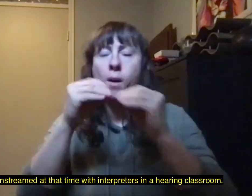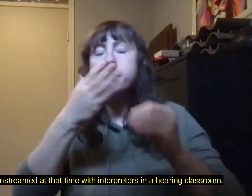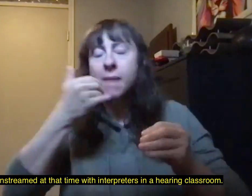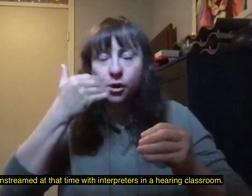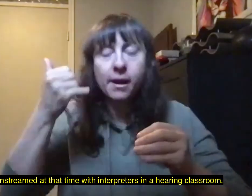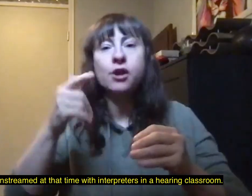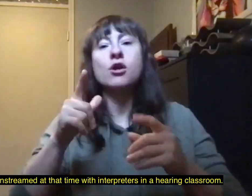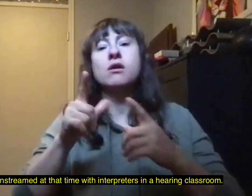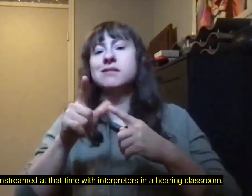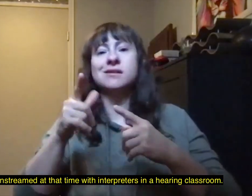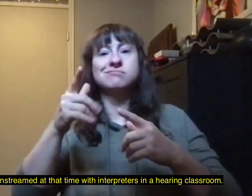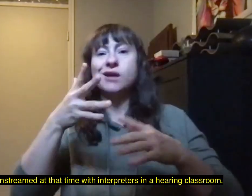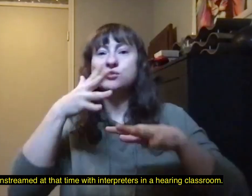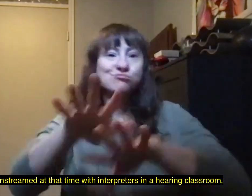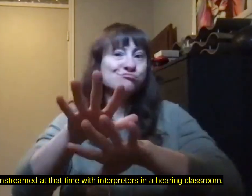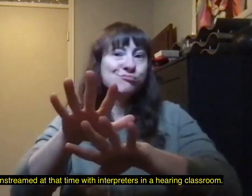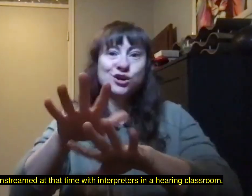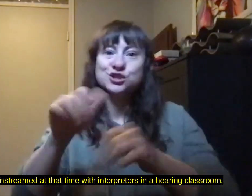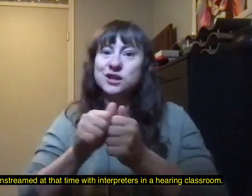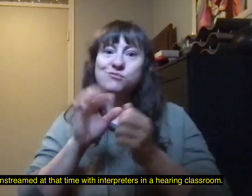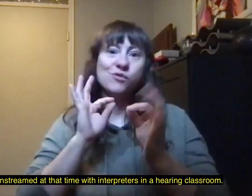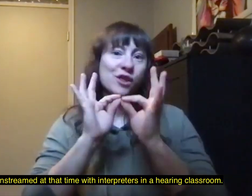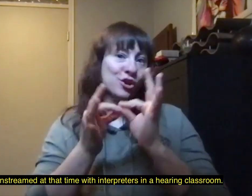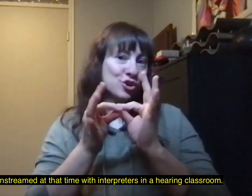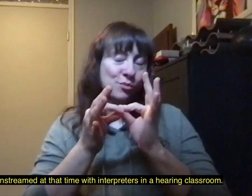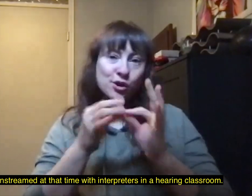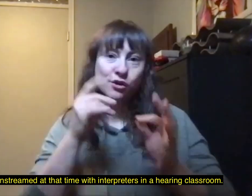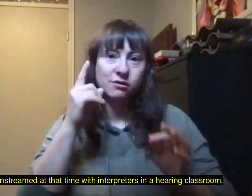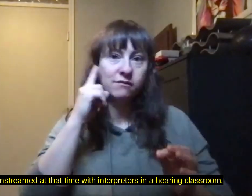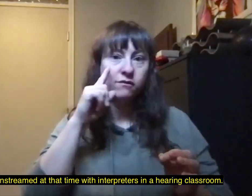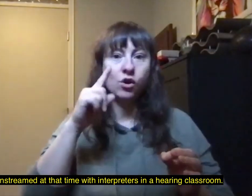And I was mainstreamed at the time with interpreters in a hearing classroom.